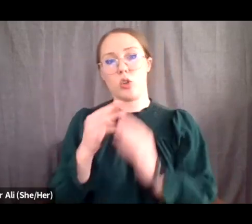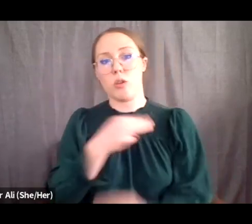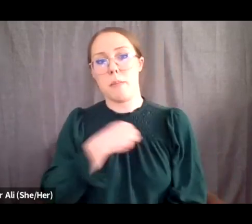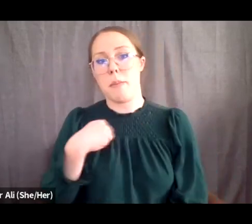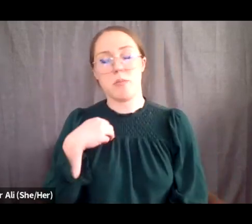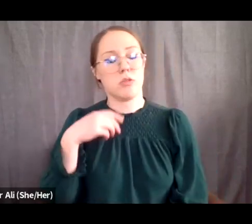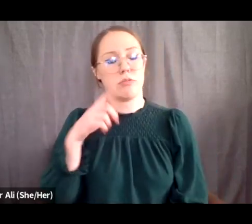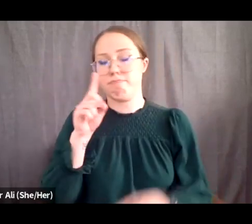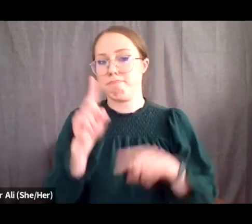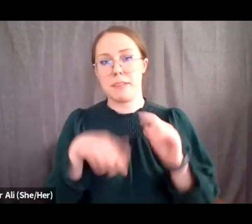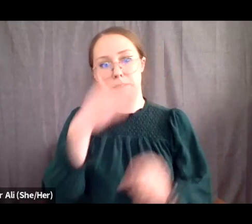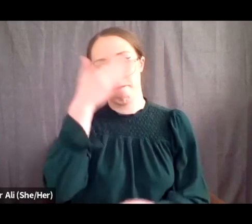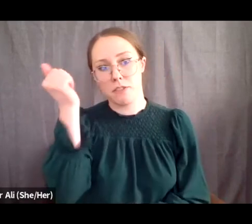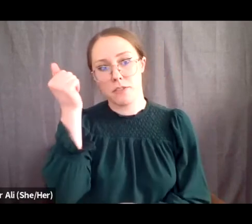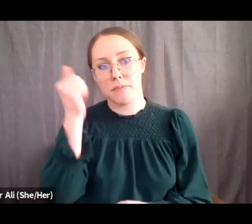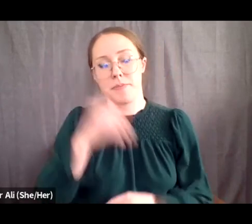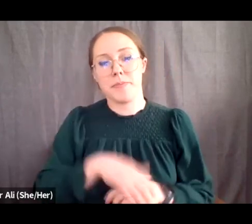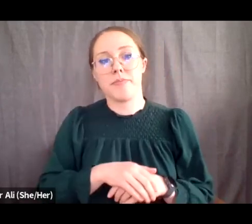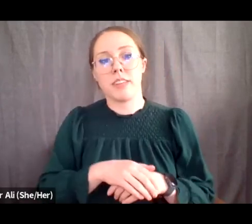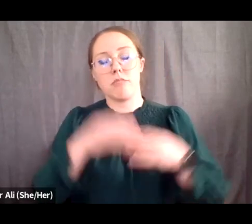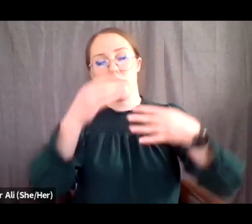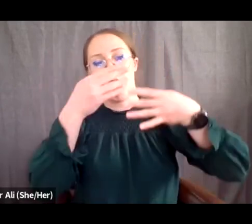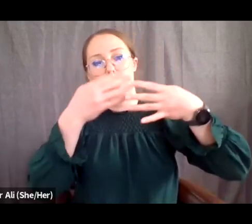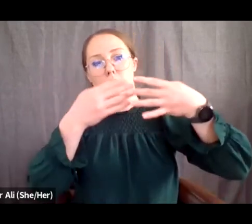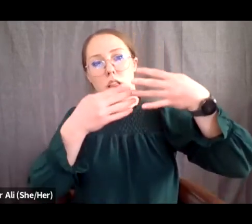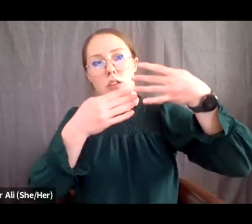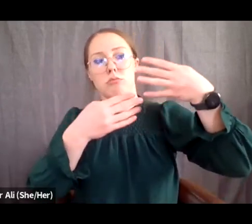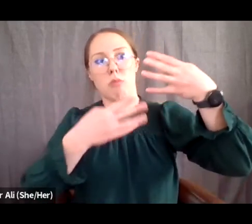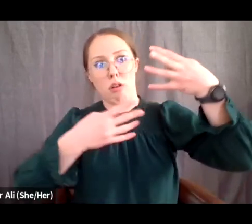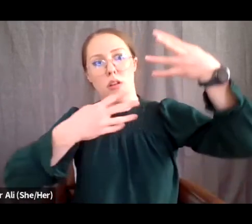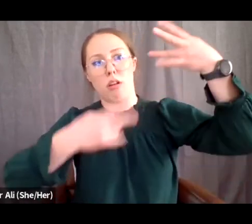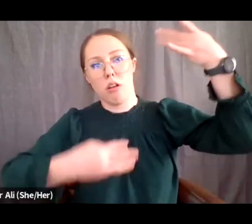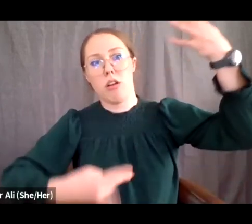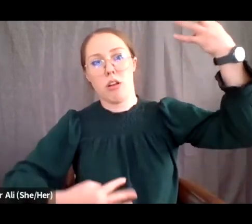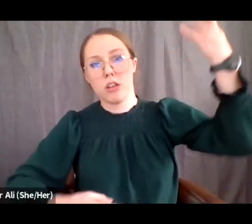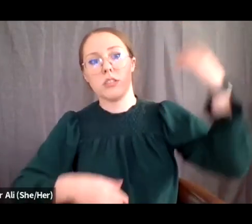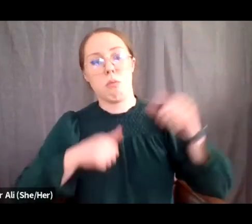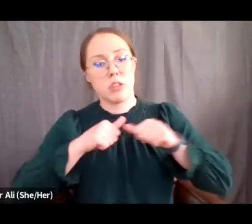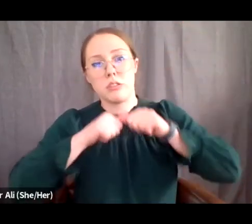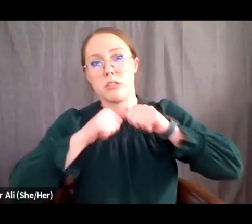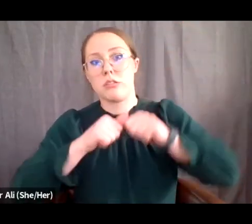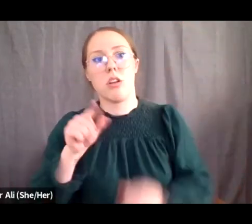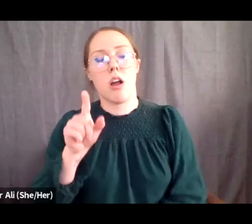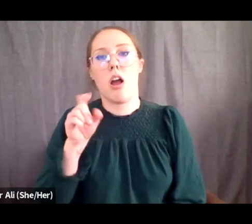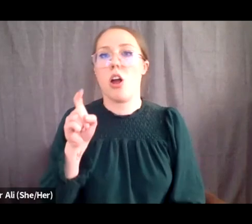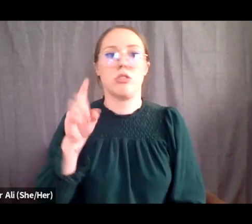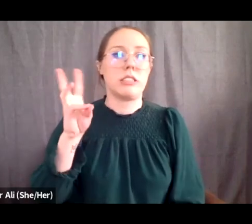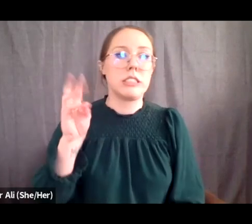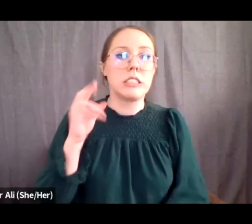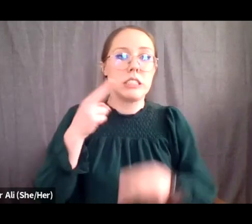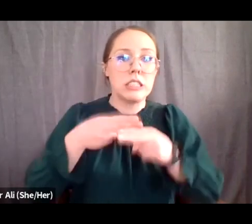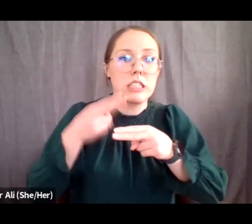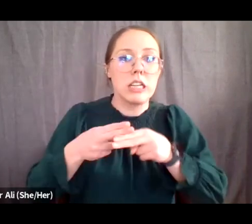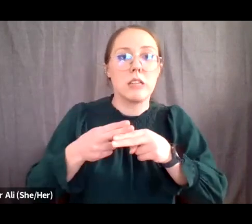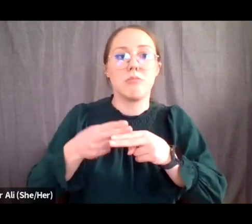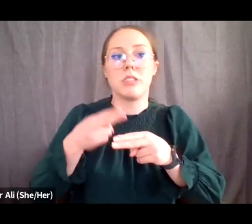forget. The list grew and grew until we had over 160 names, names that were a drop in the bucket of blood that has